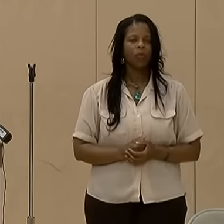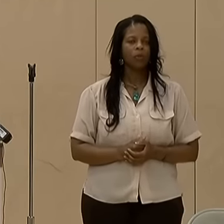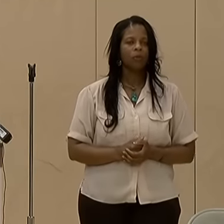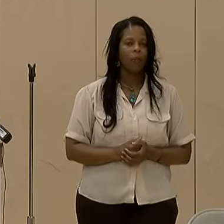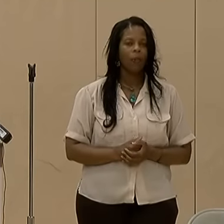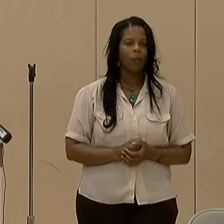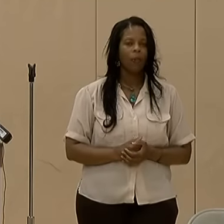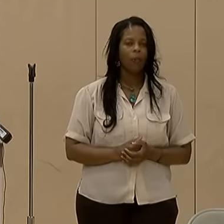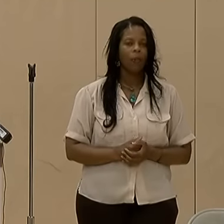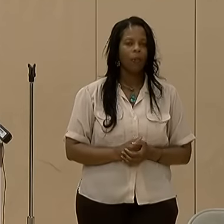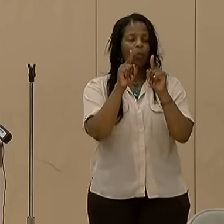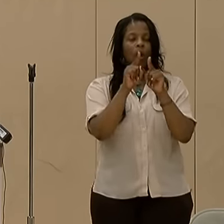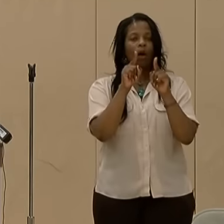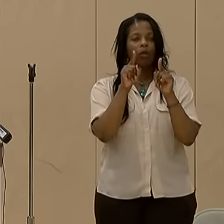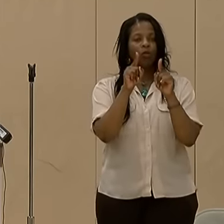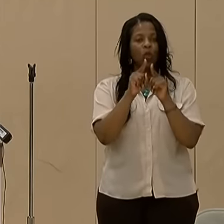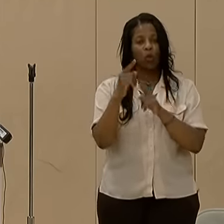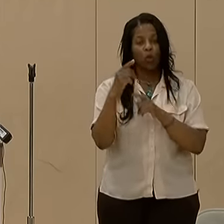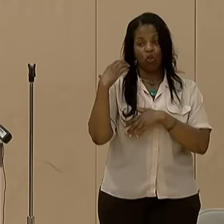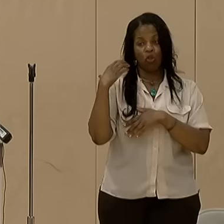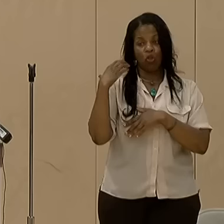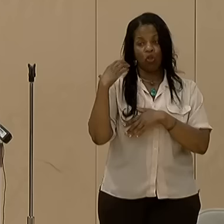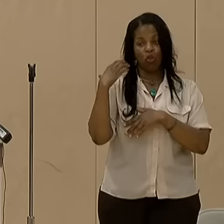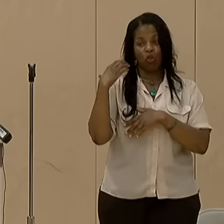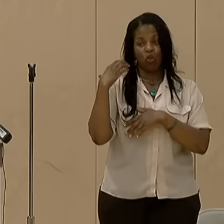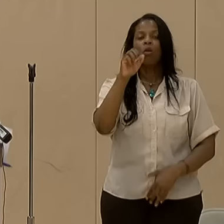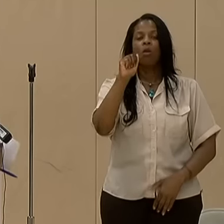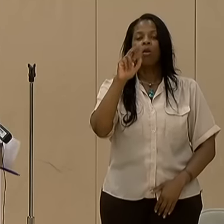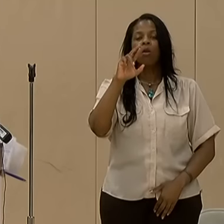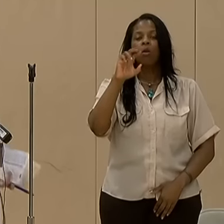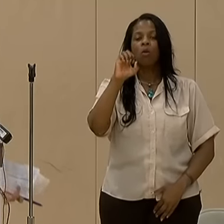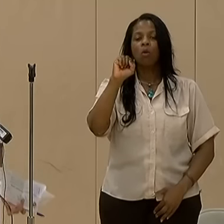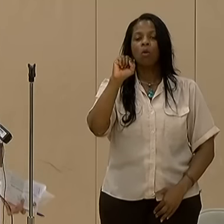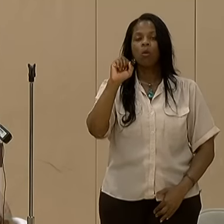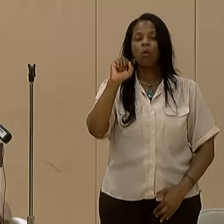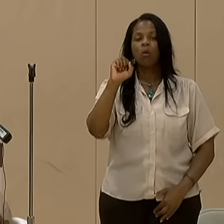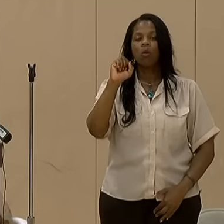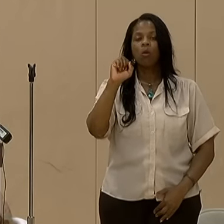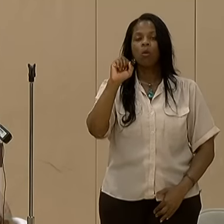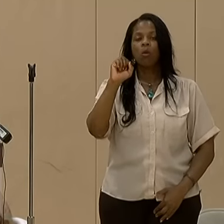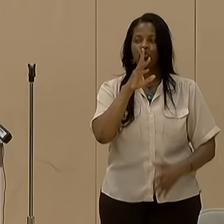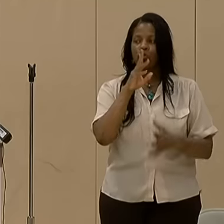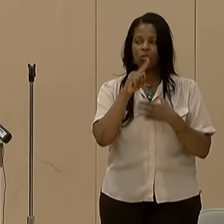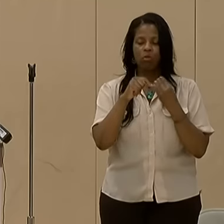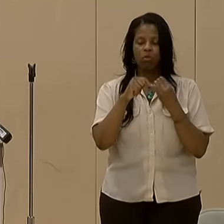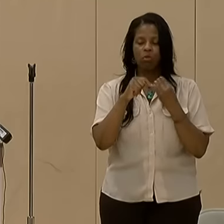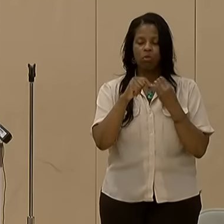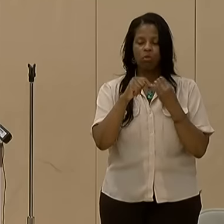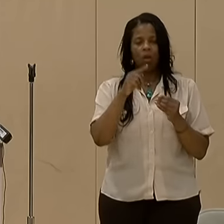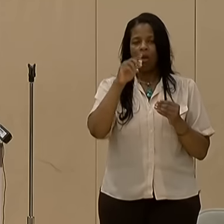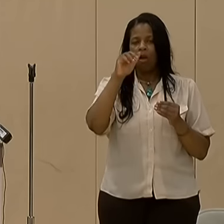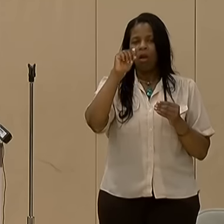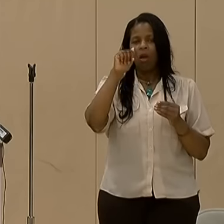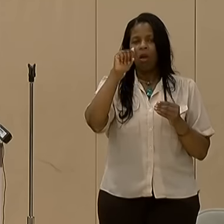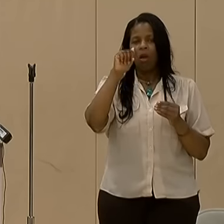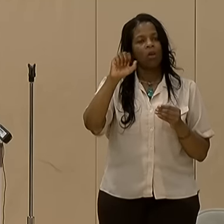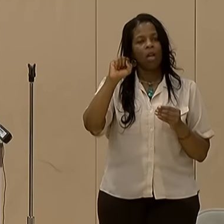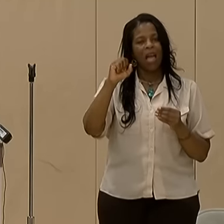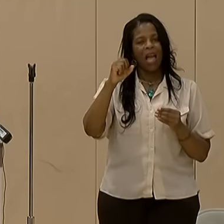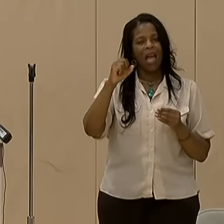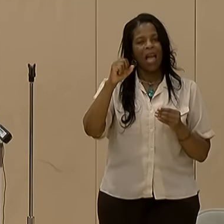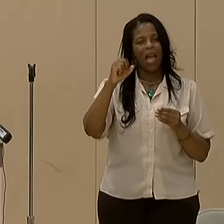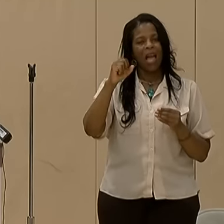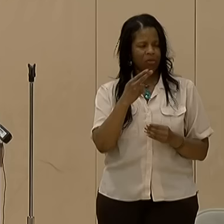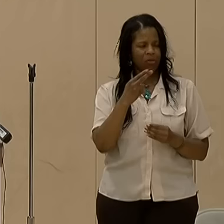The other thing that Chief Marshall already touched on was the ash debris. We